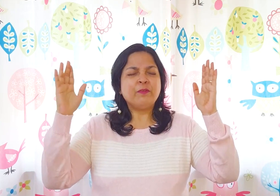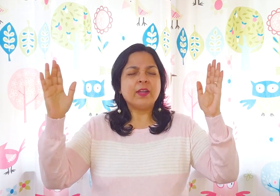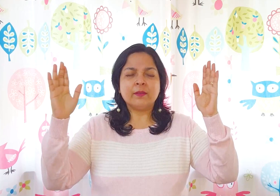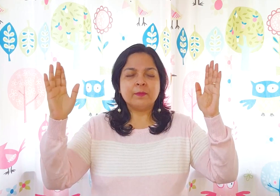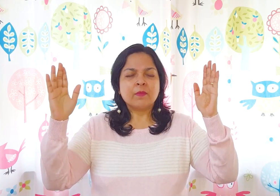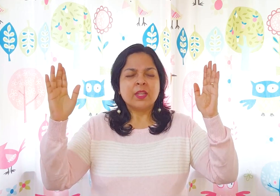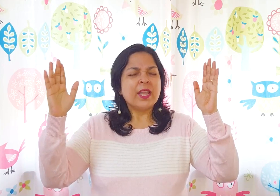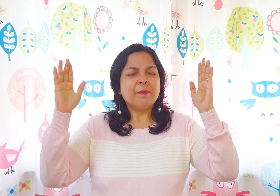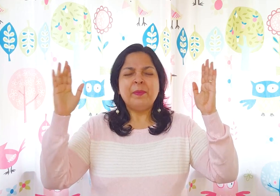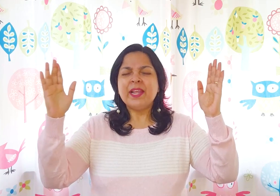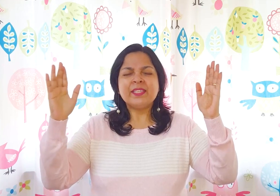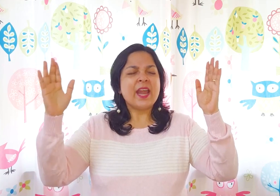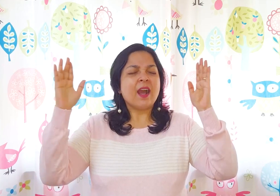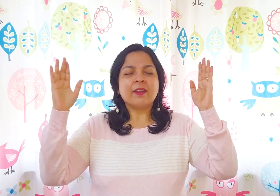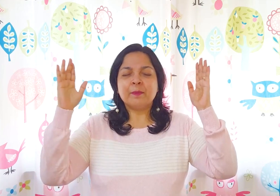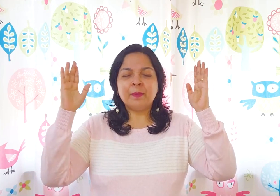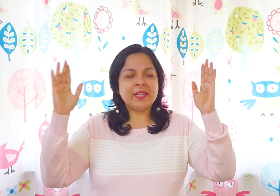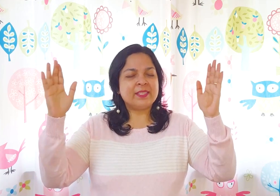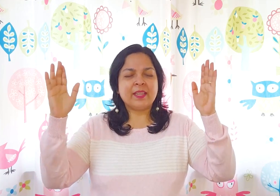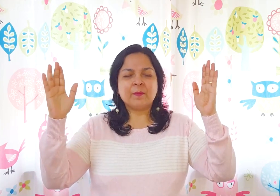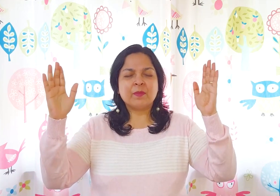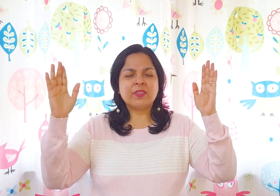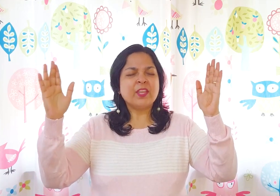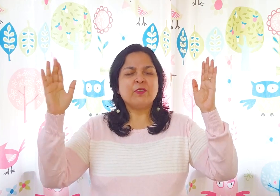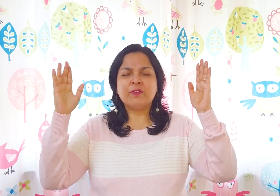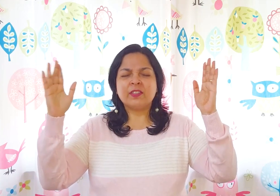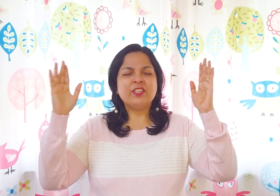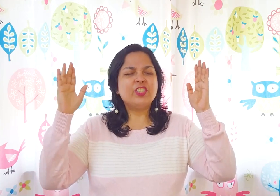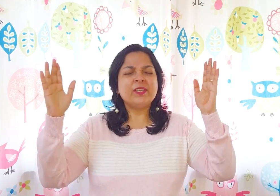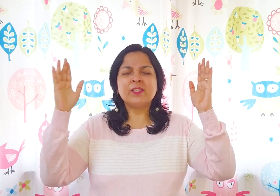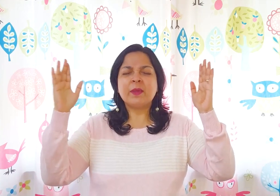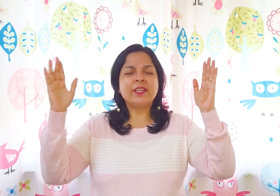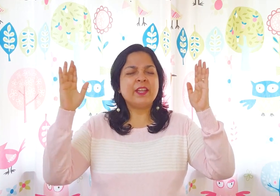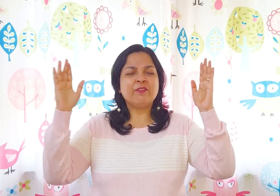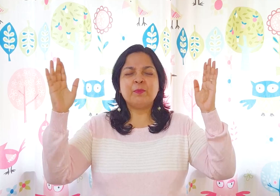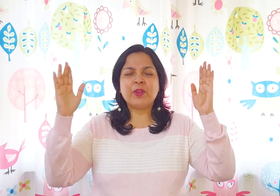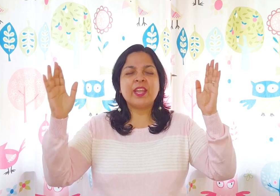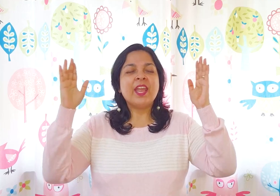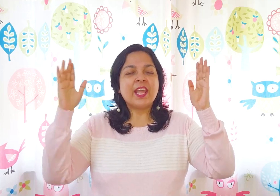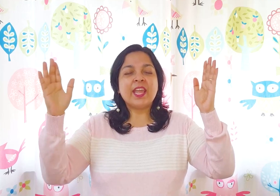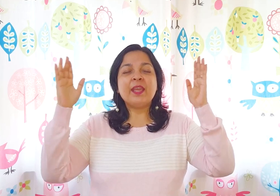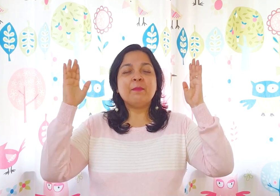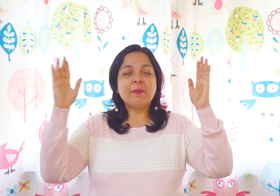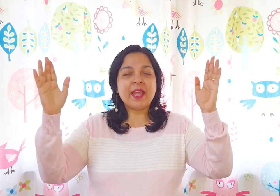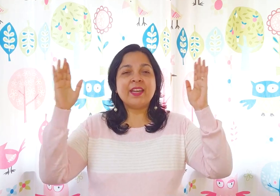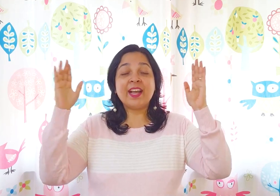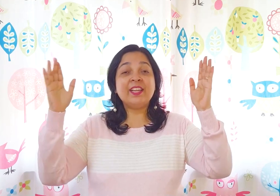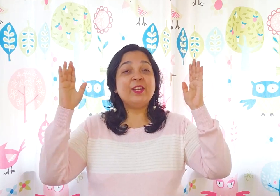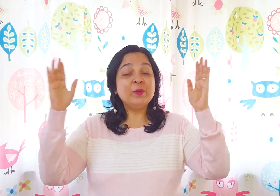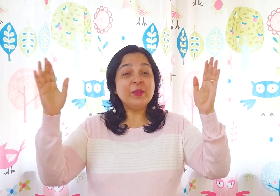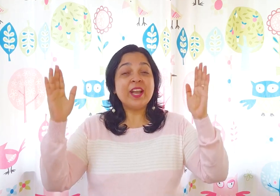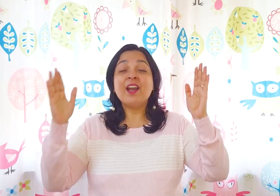you, Father. We are blessed and are a blessing. Thank you, Father. In Jesus' mighty name we pray.